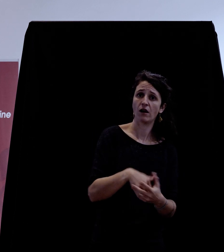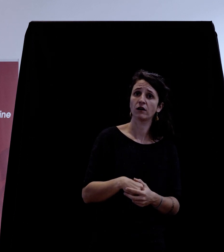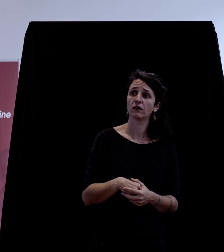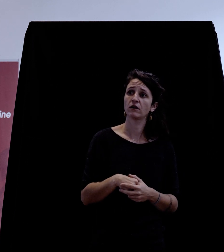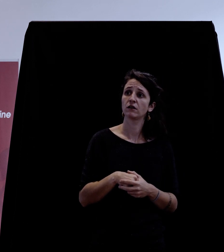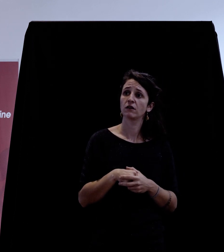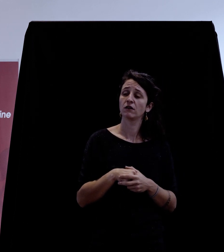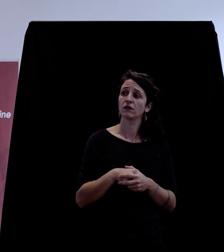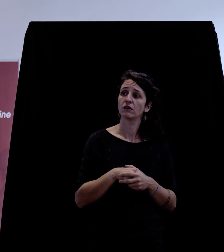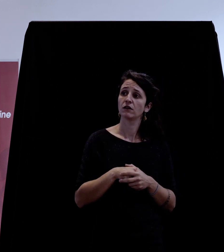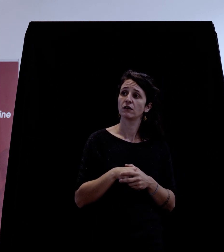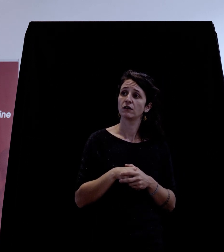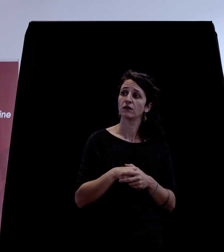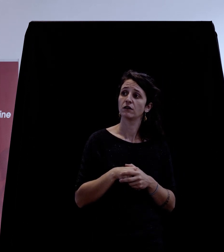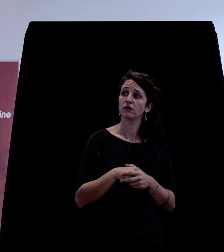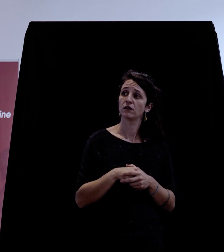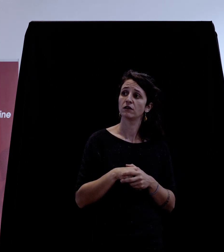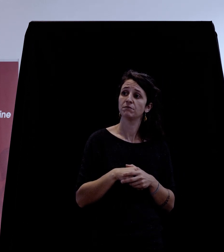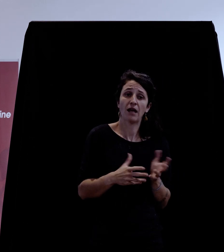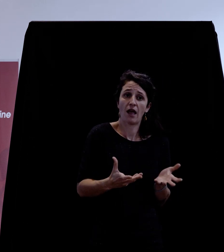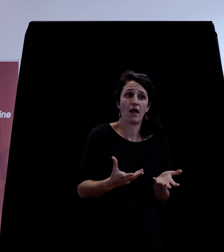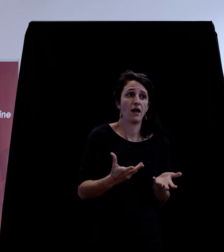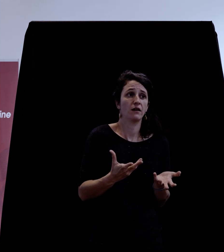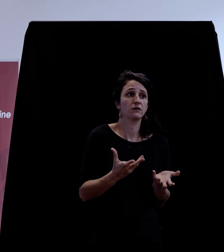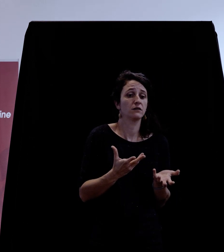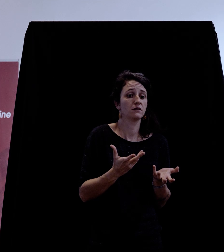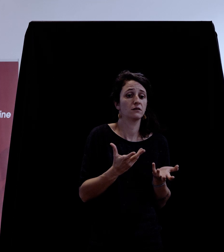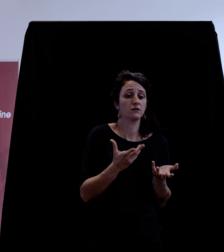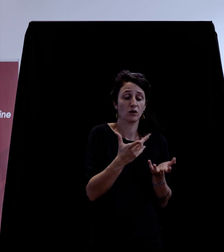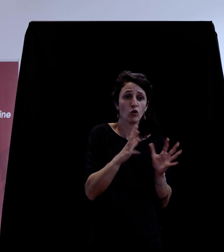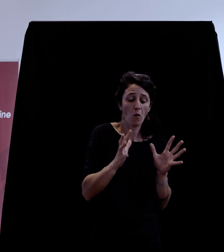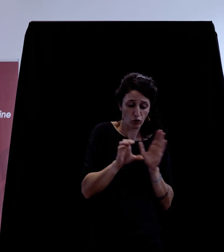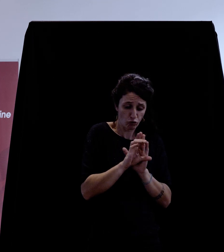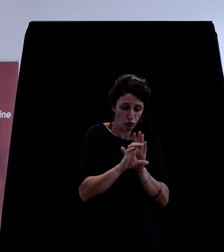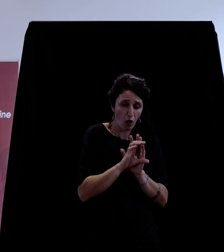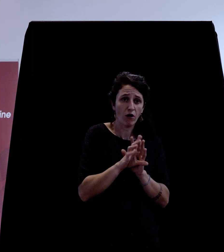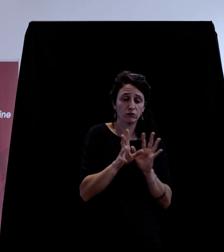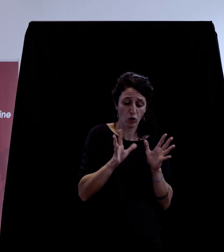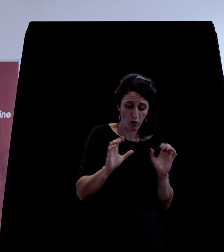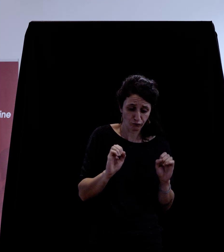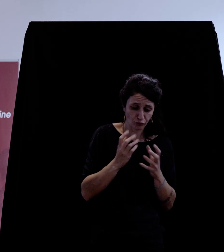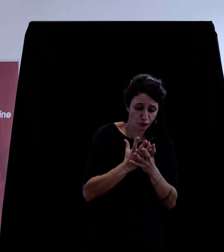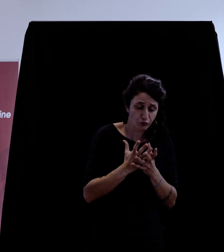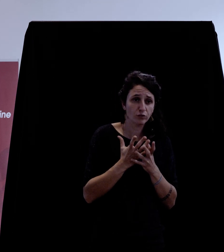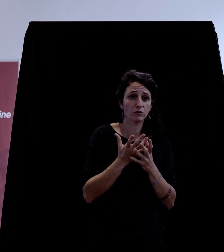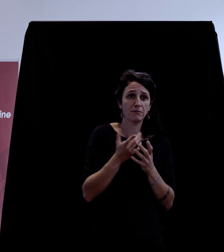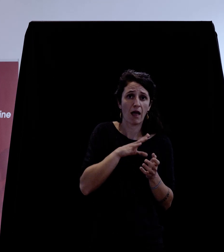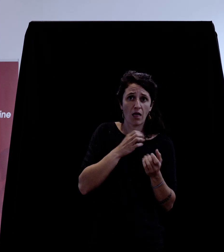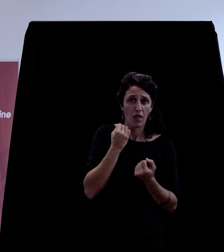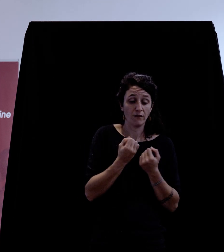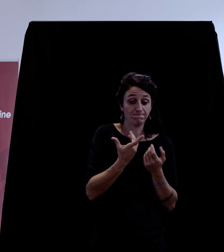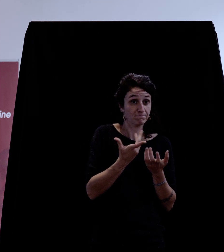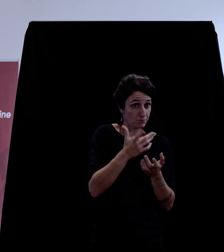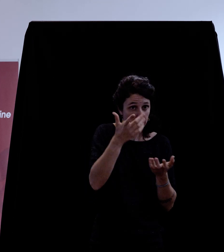appropriate response to pain. So the signs you get can be kind of different. When Jacob's in